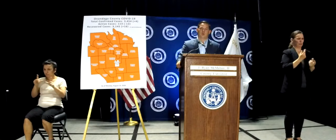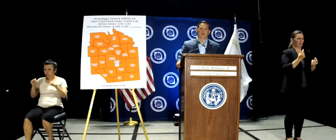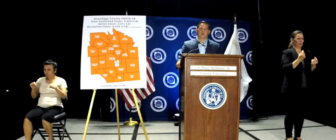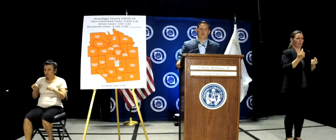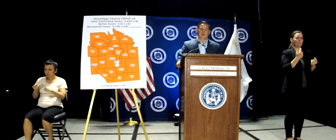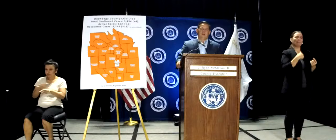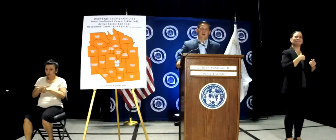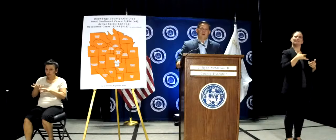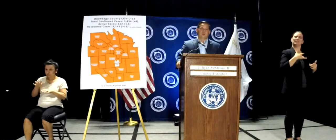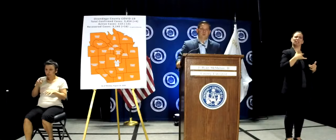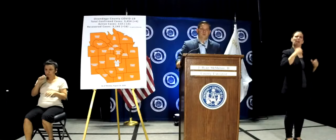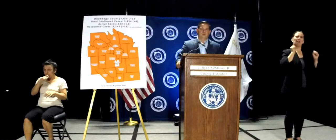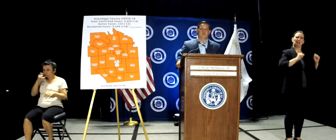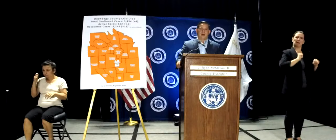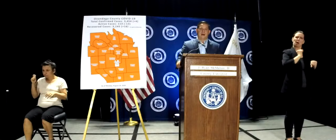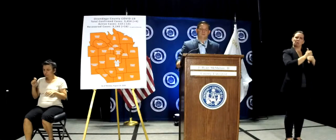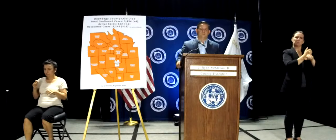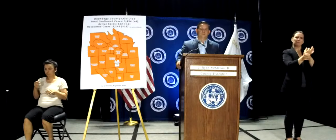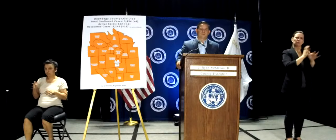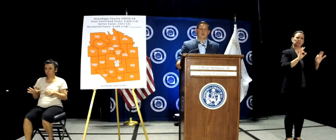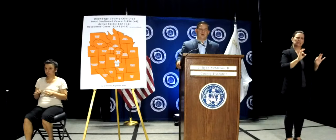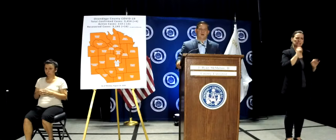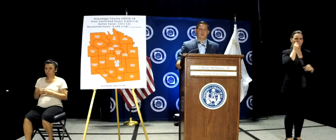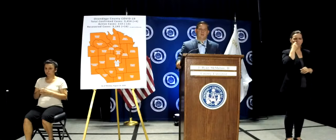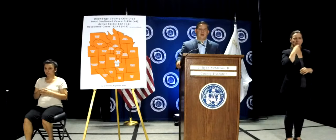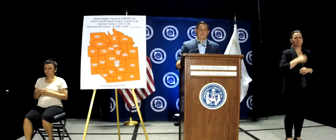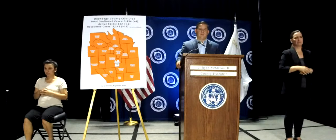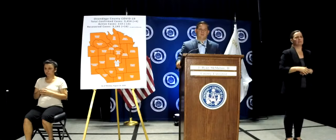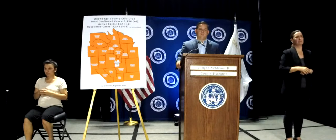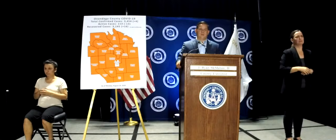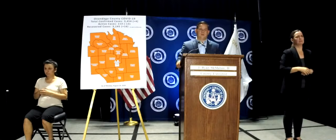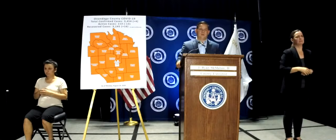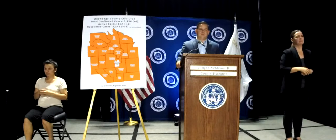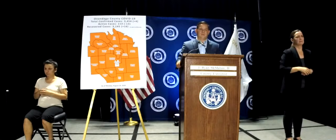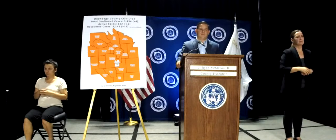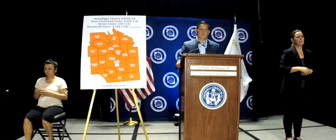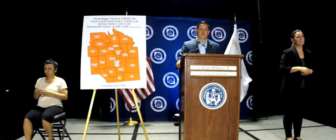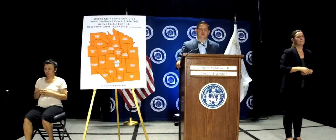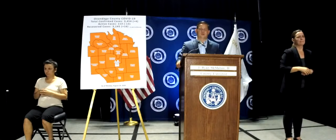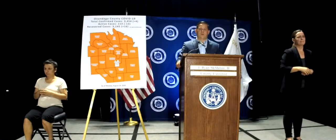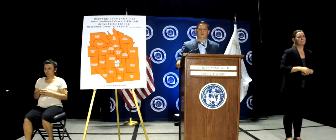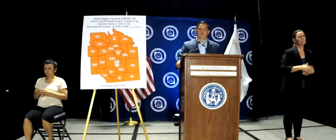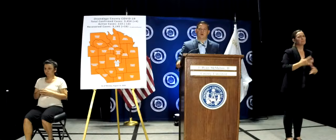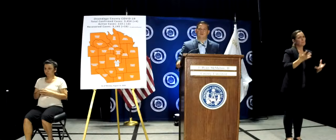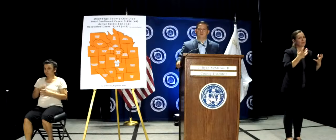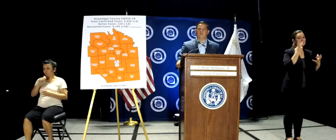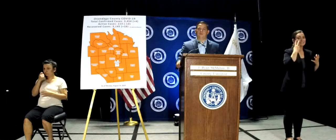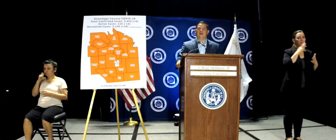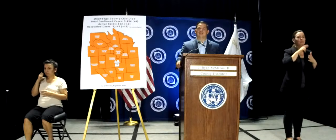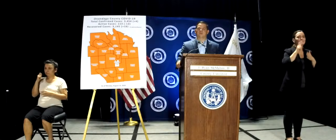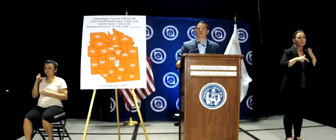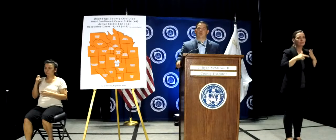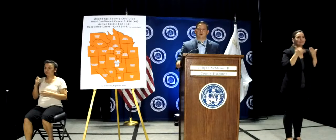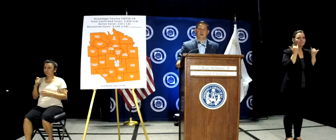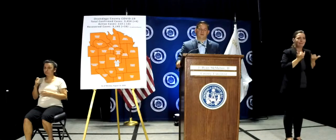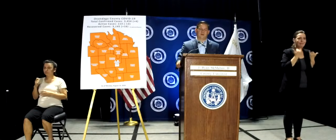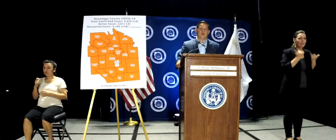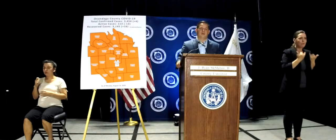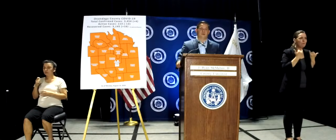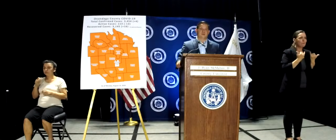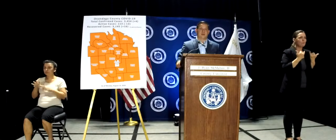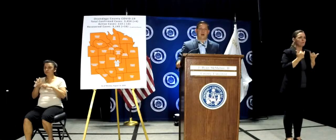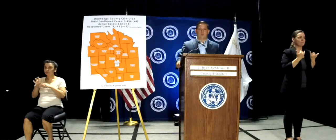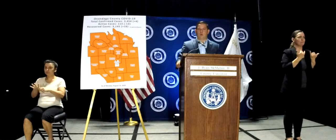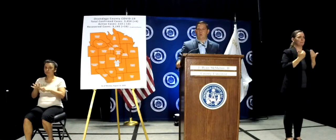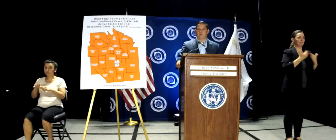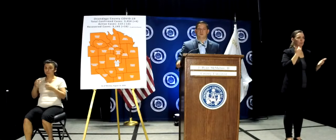get it done quickly with the results back, and that the insurance companies will cover the vast majority of it. If